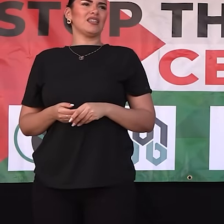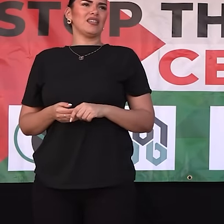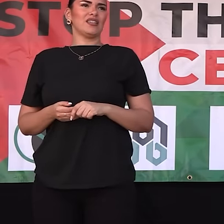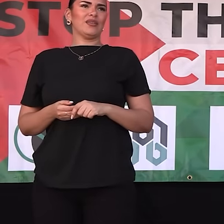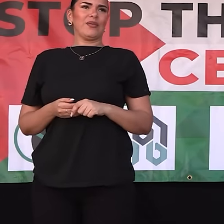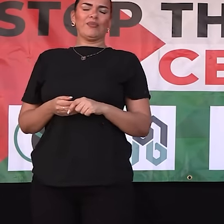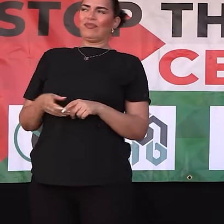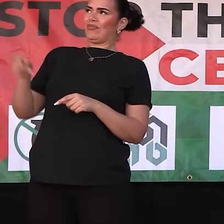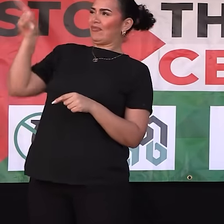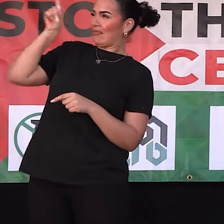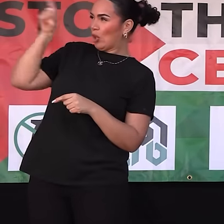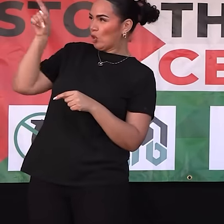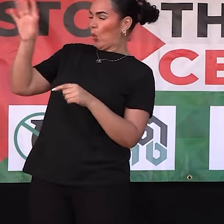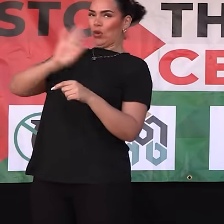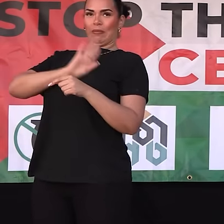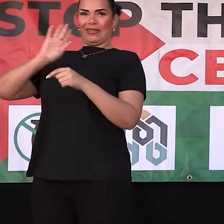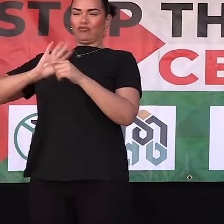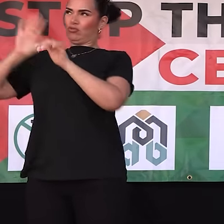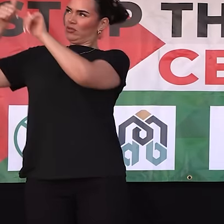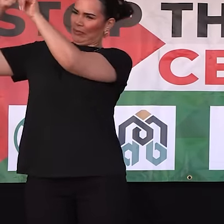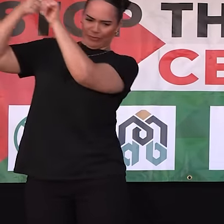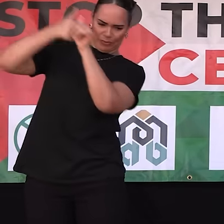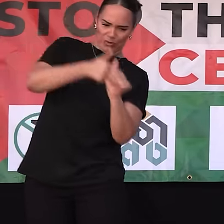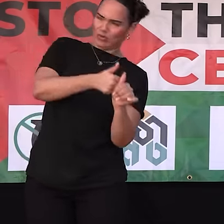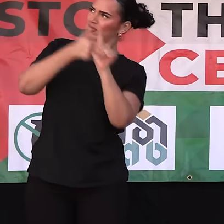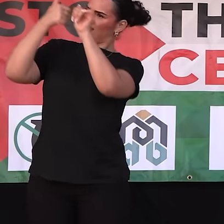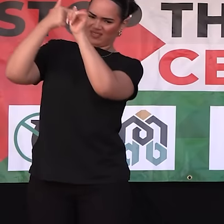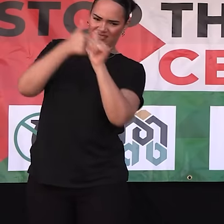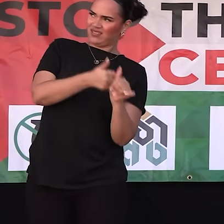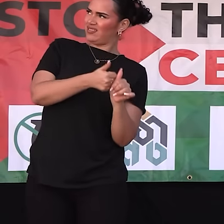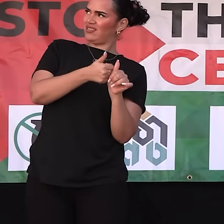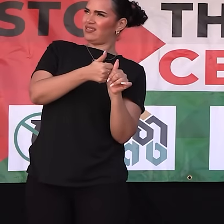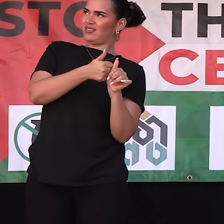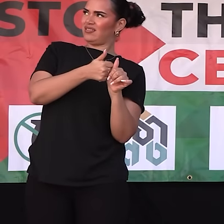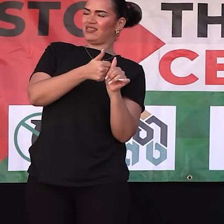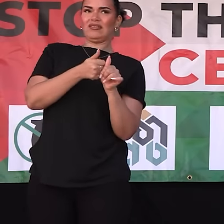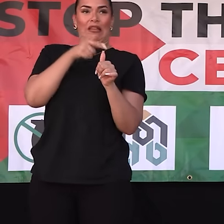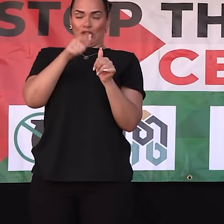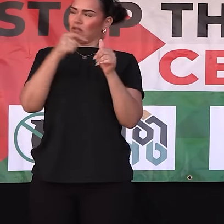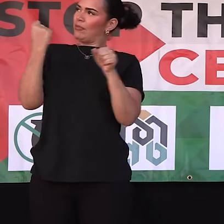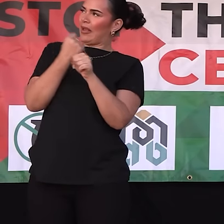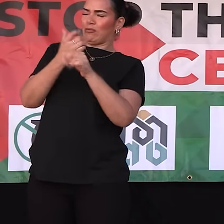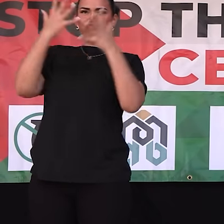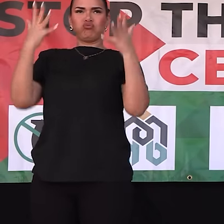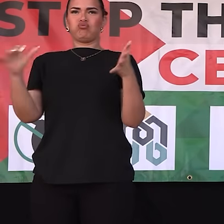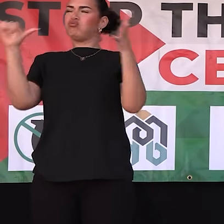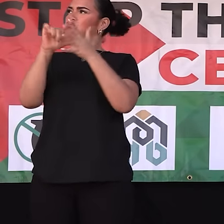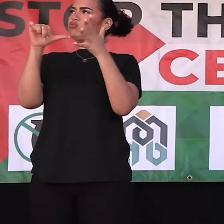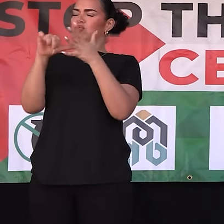It is your military support that is causing so much of the problems. And